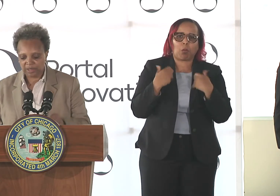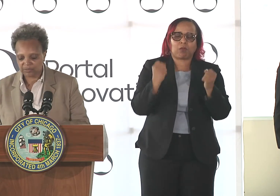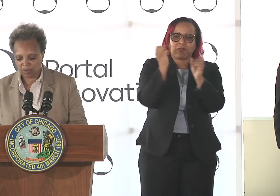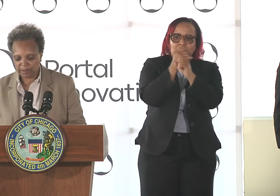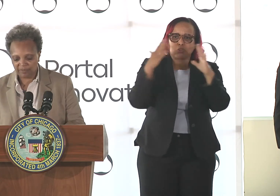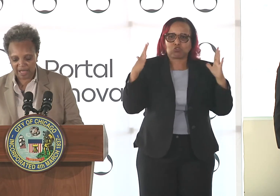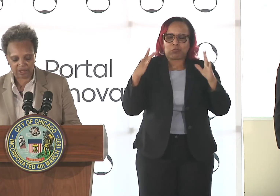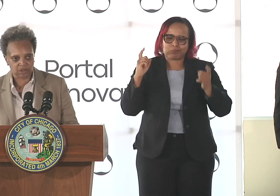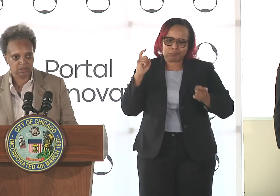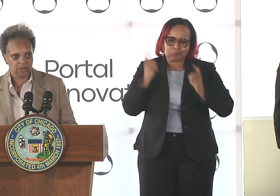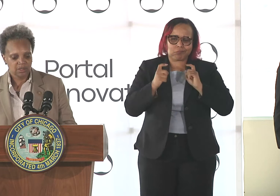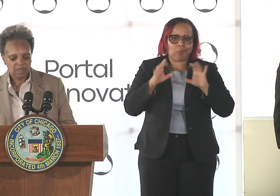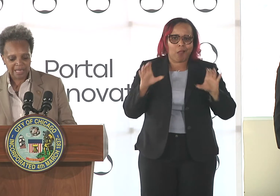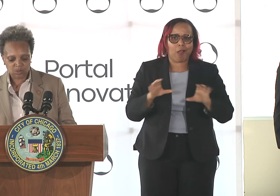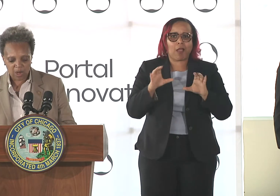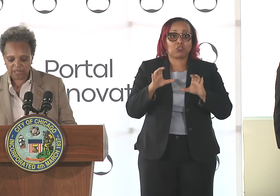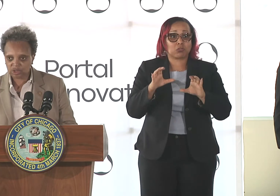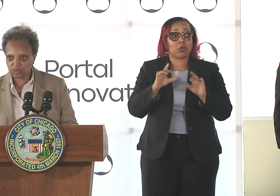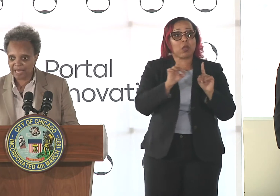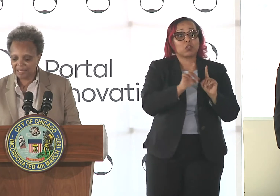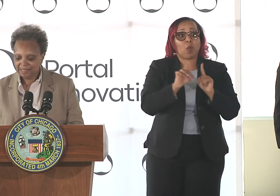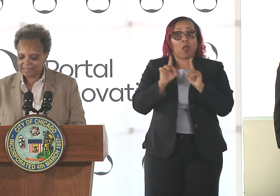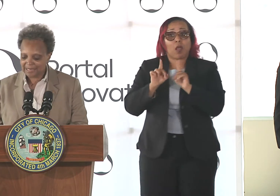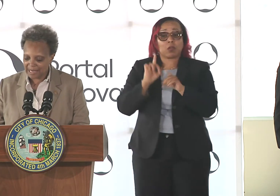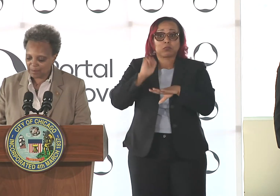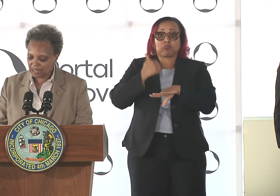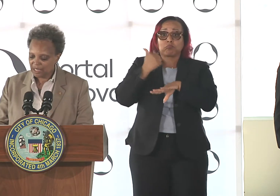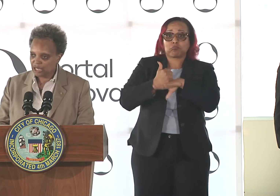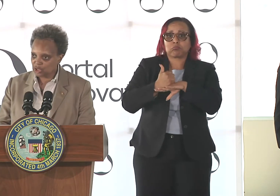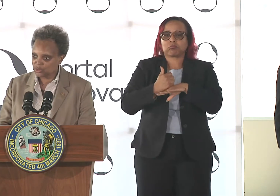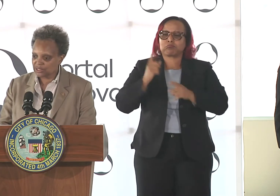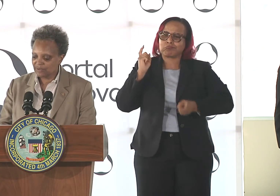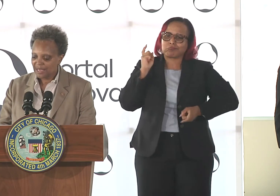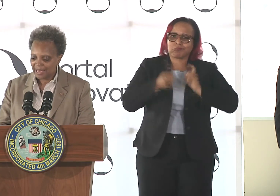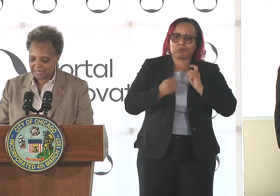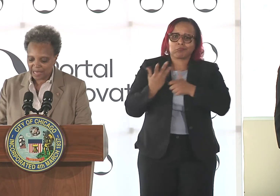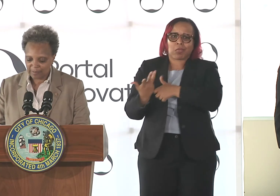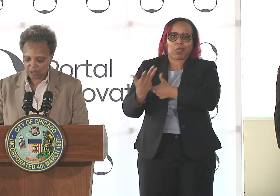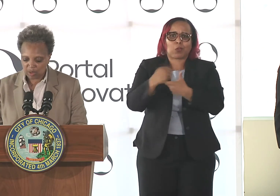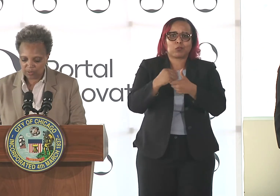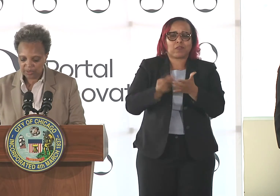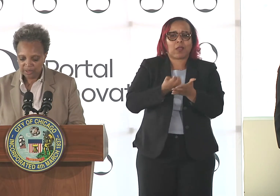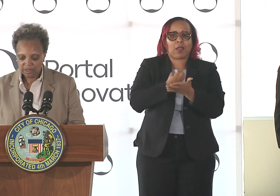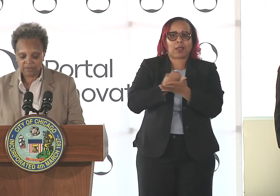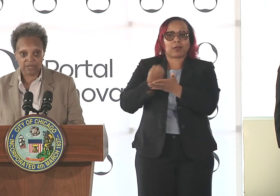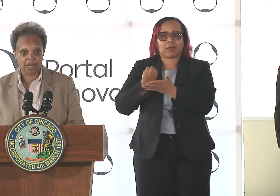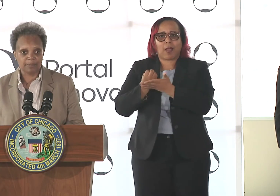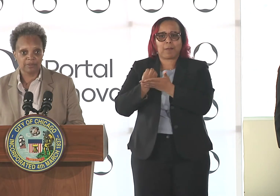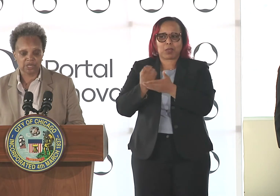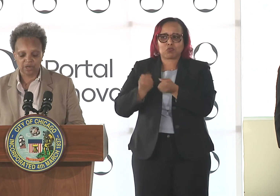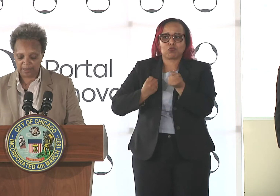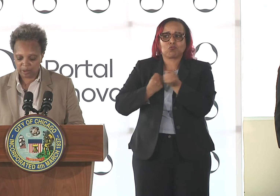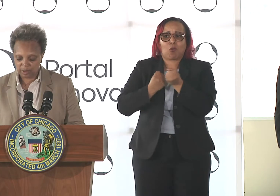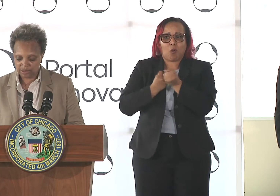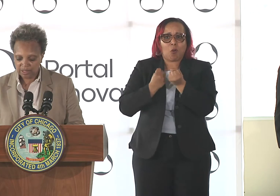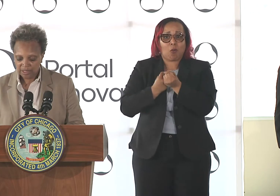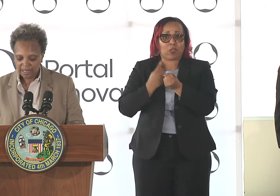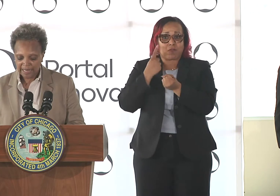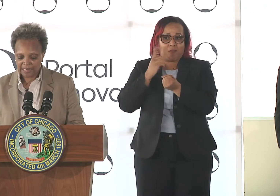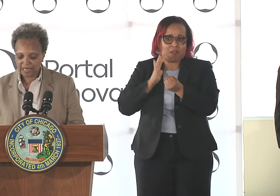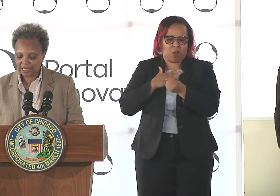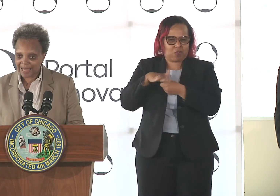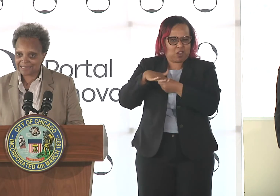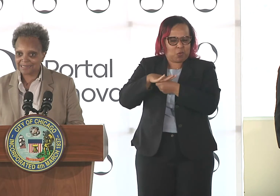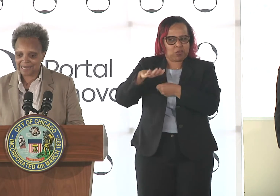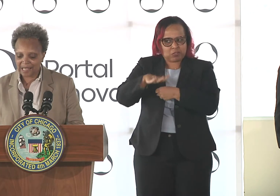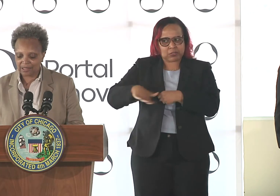and transformative action, as well as create dynamic, inclusive economic growth that uplifts our neighborhoods